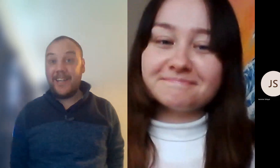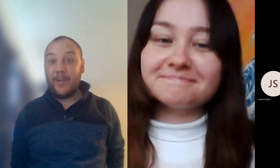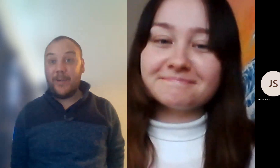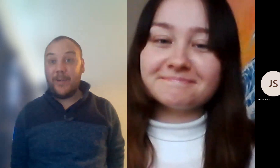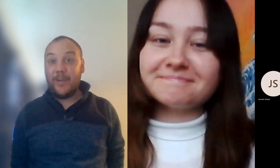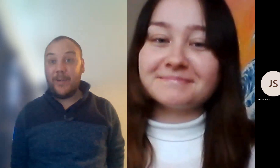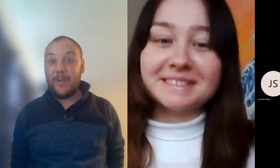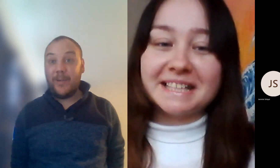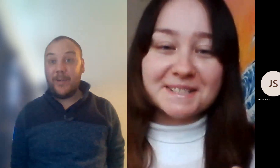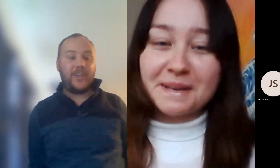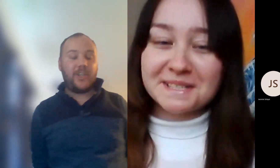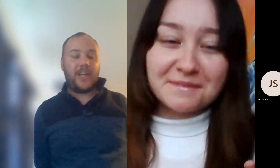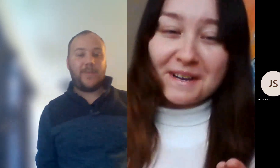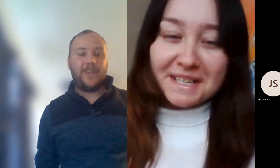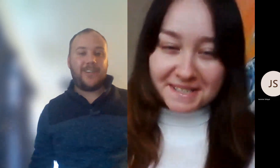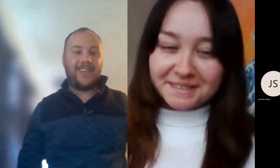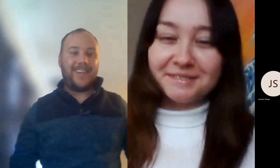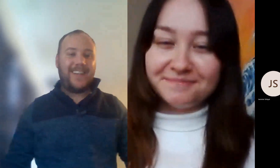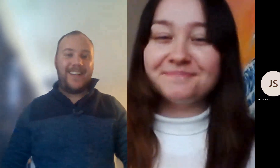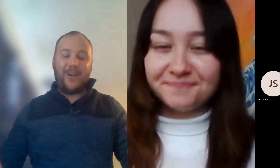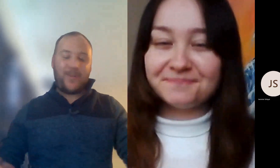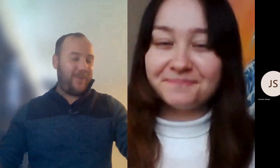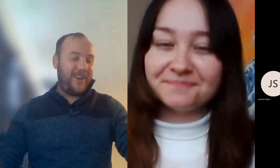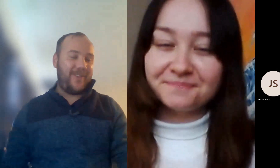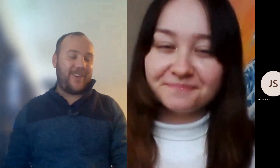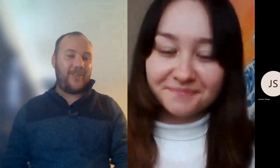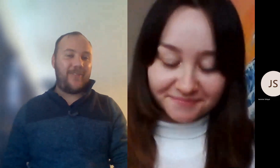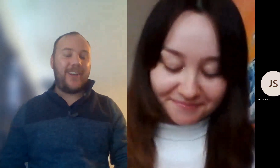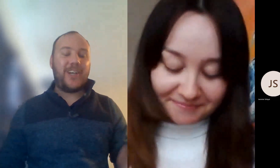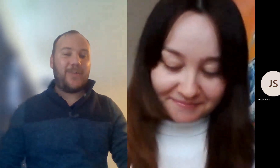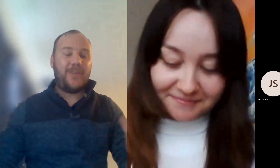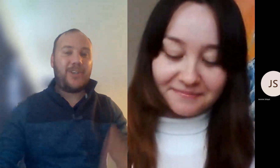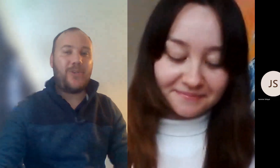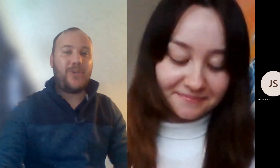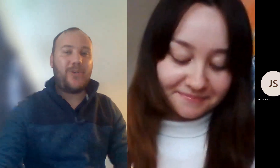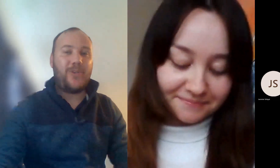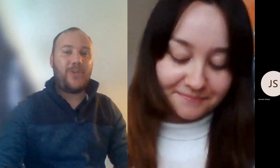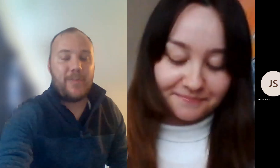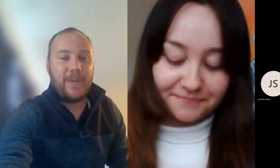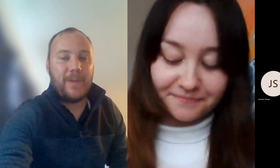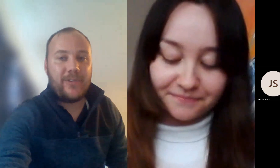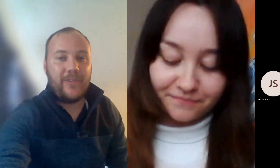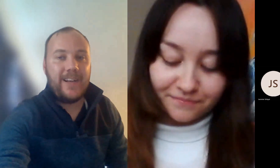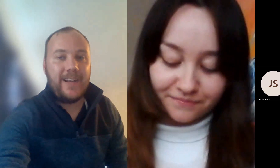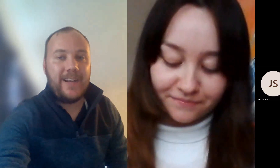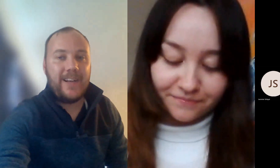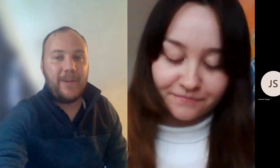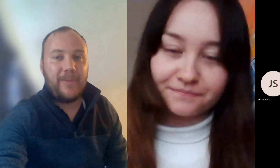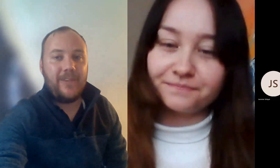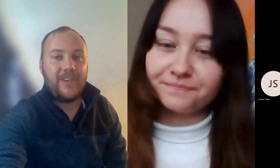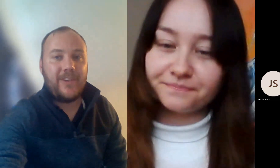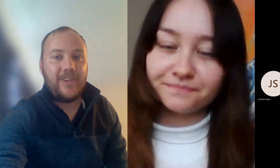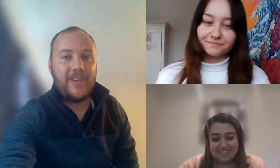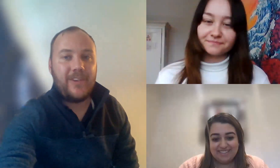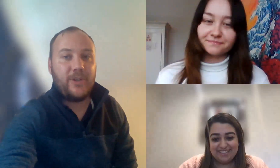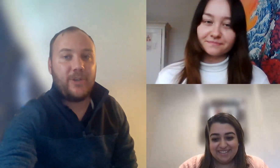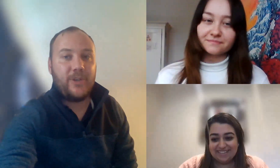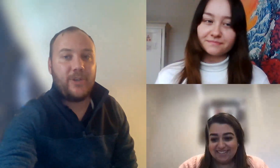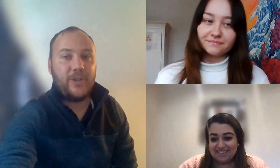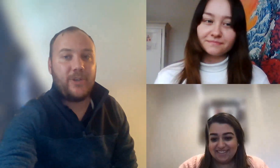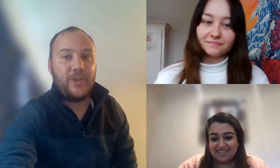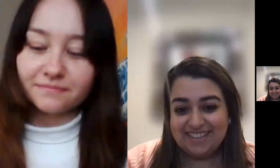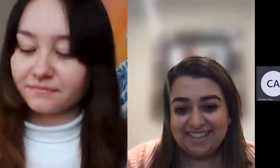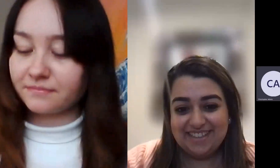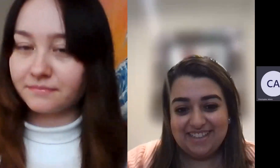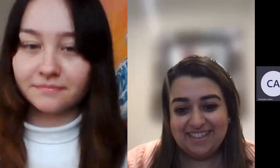That's brilliant. Thank you. And what I'm going to do is I'm going to invite Jasmine to. No, it's brilliant advice. I'm going to invite Jasmine to join us back on the screen as I make myself disappear, so I can